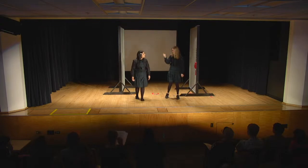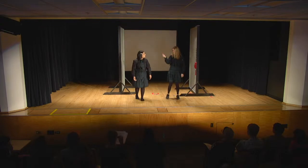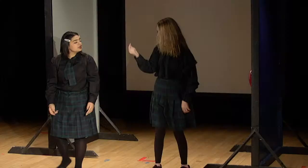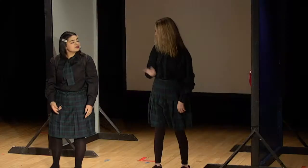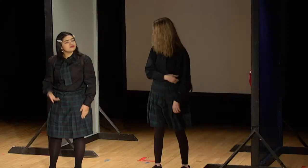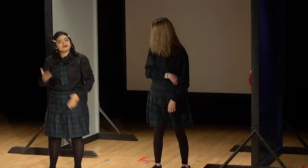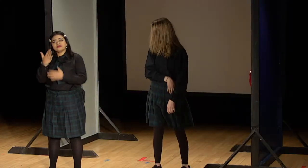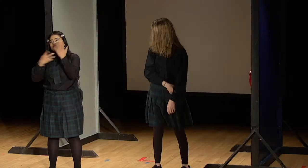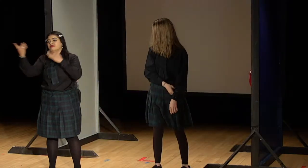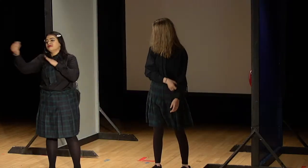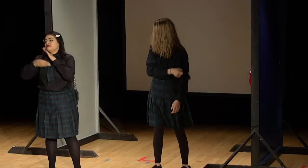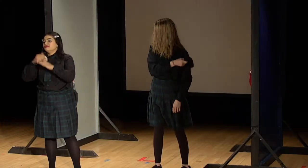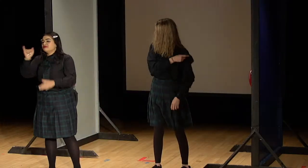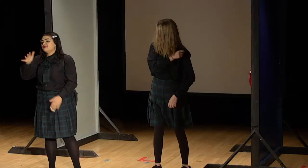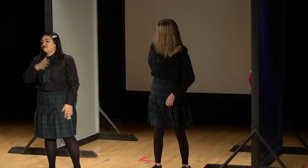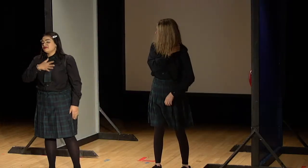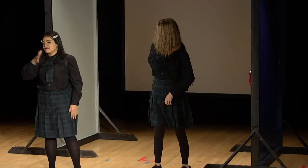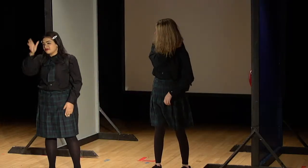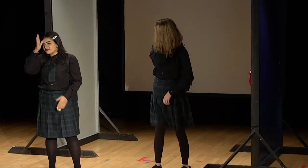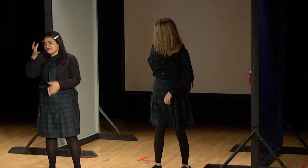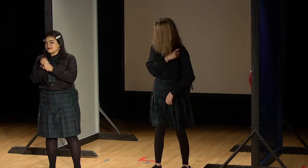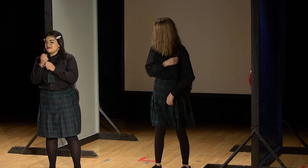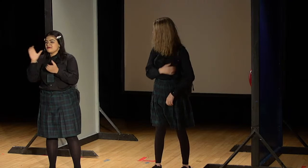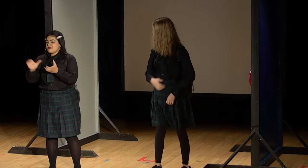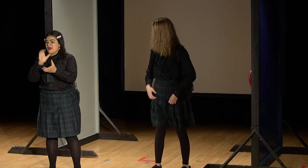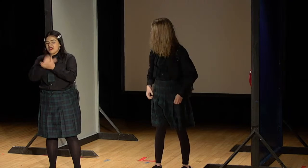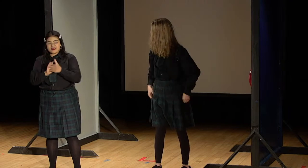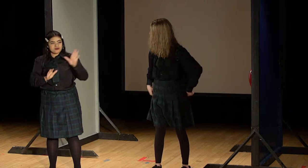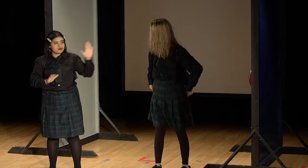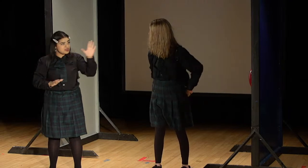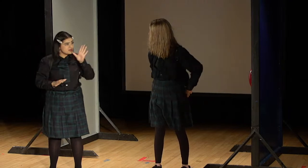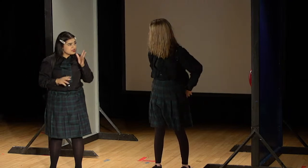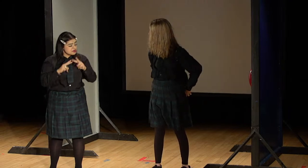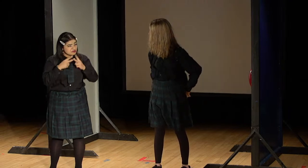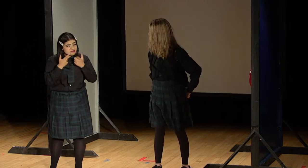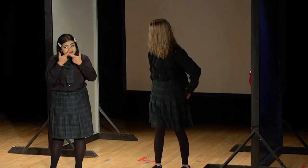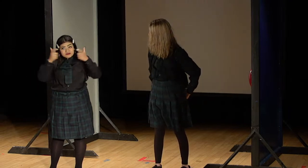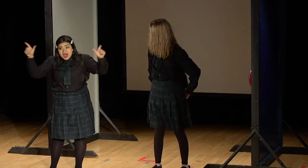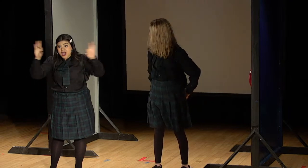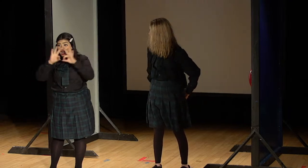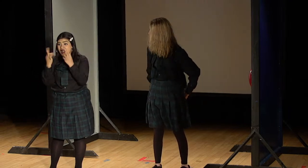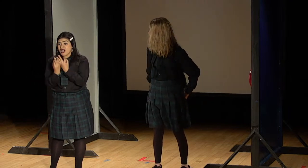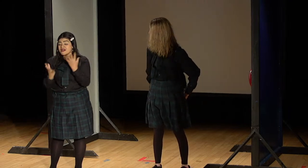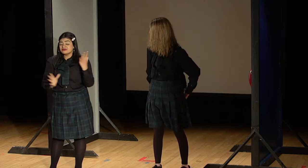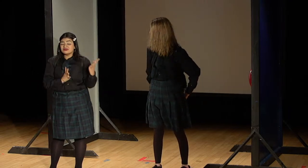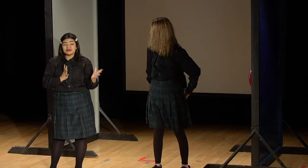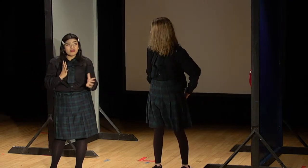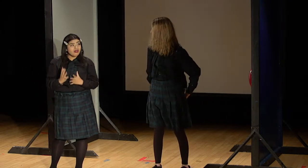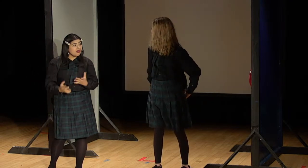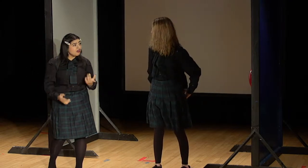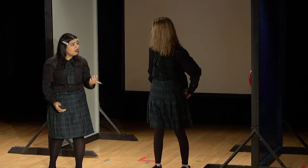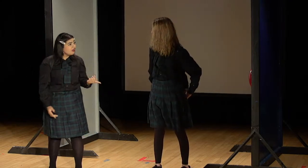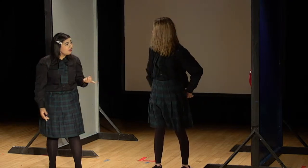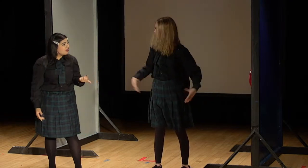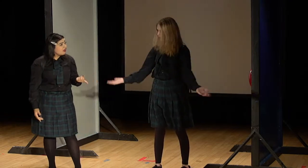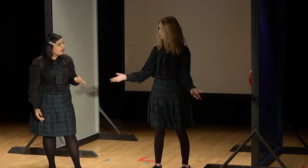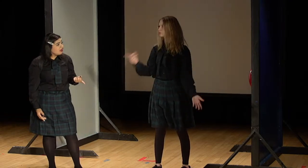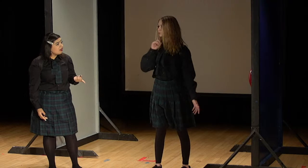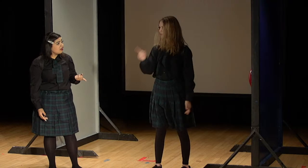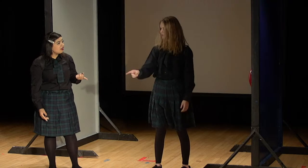Congratulations. Lindsay. Congratulations for what? I just heard that Rebecca. My dad married your mom. I heard it was a big wedding.